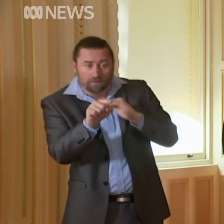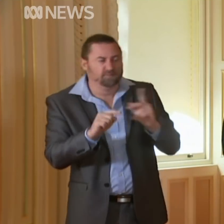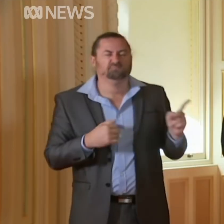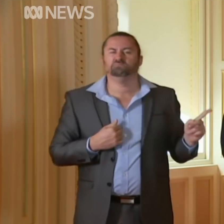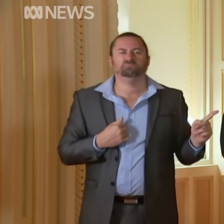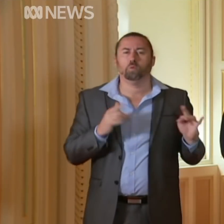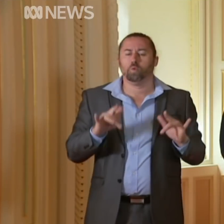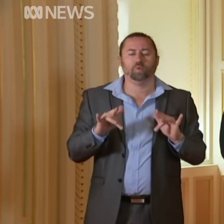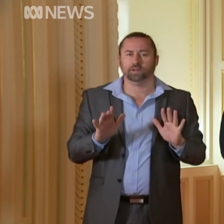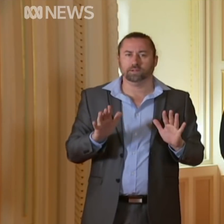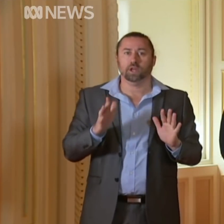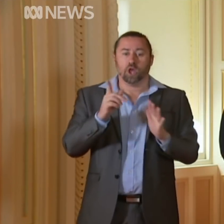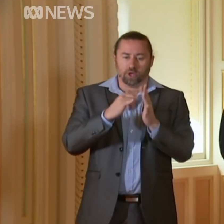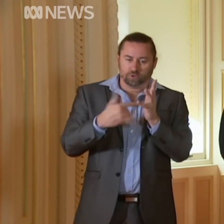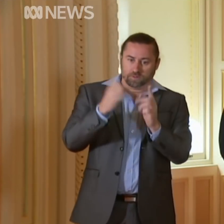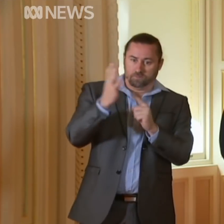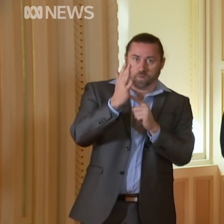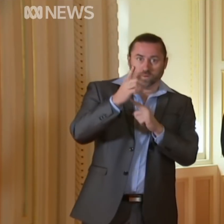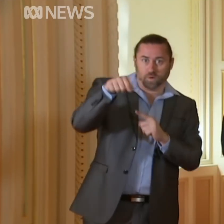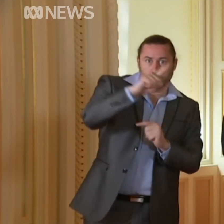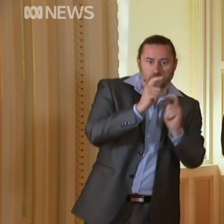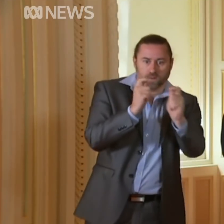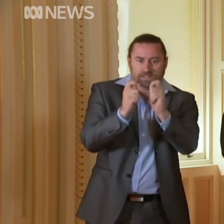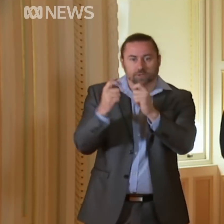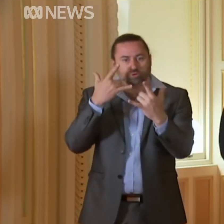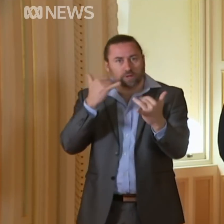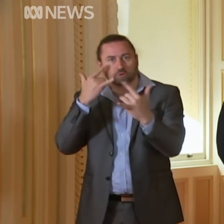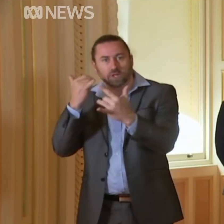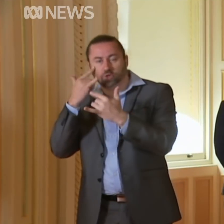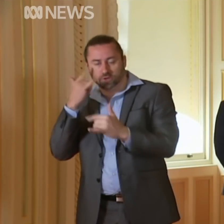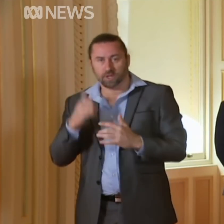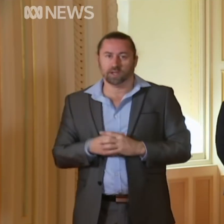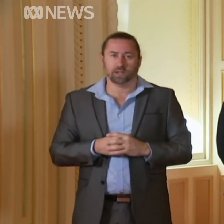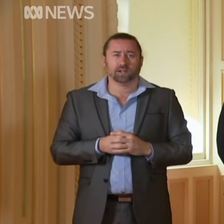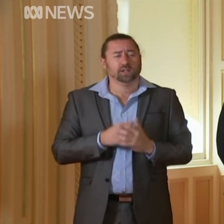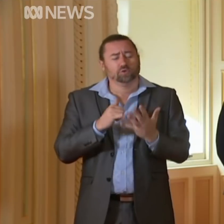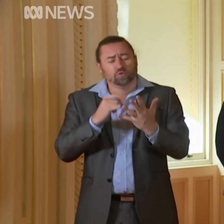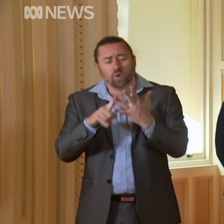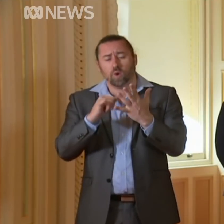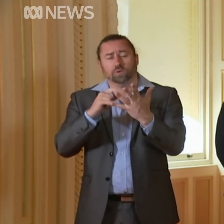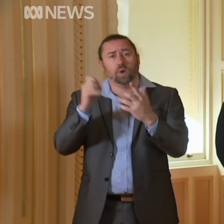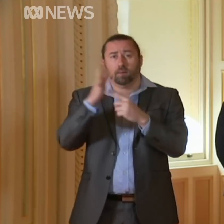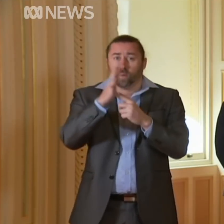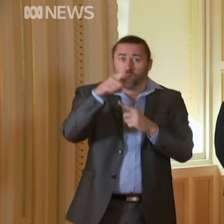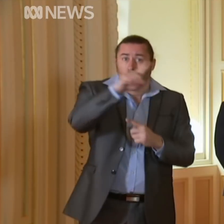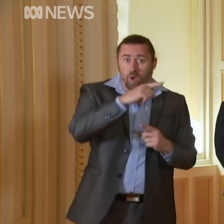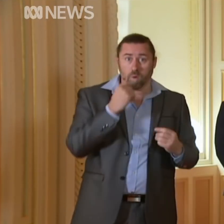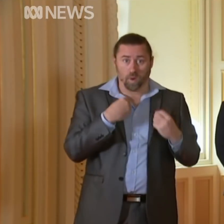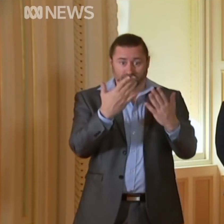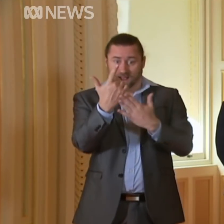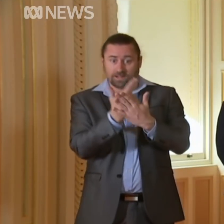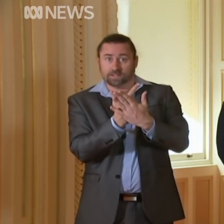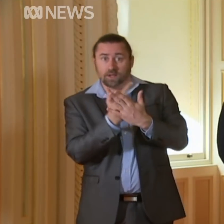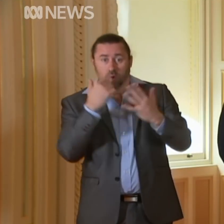on getting the testing done, but also too, it is absolutely imperative that people in South East Queensland look at that list